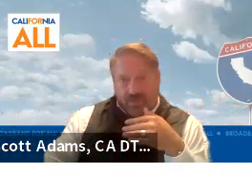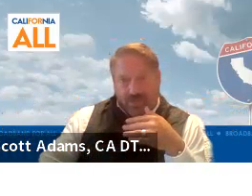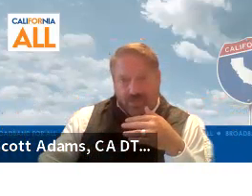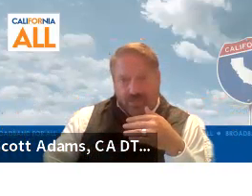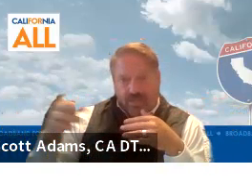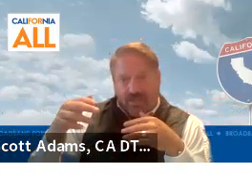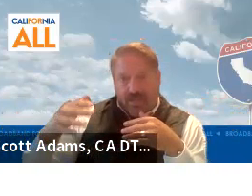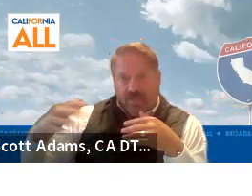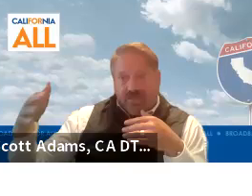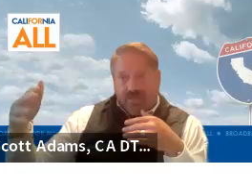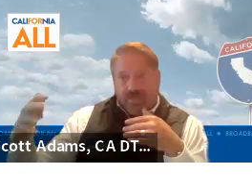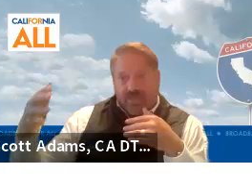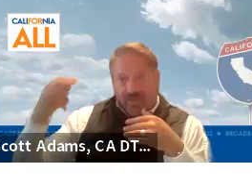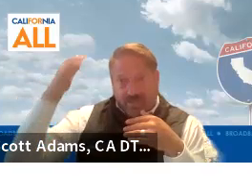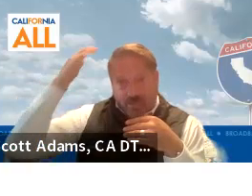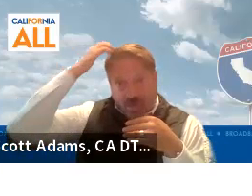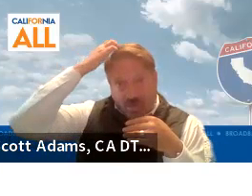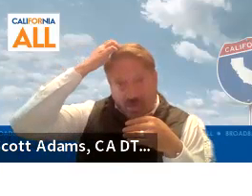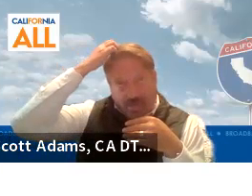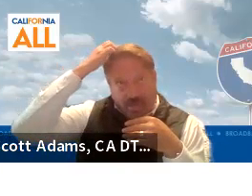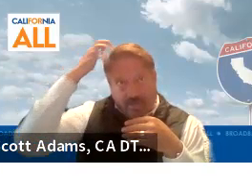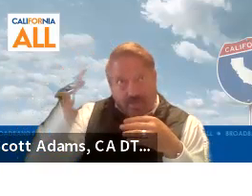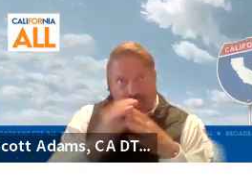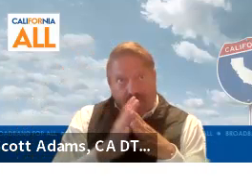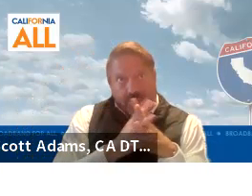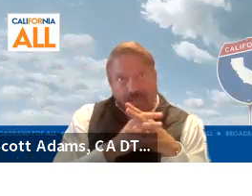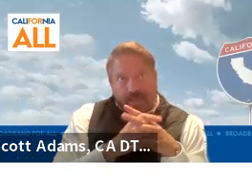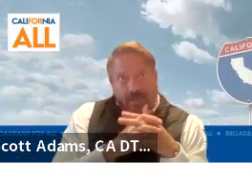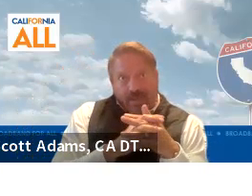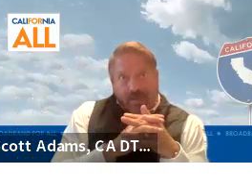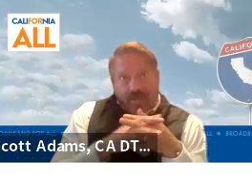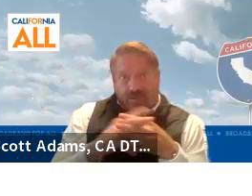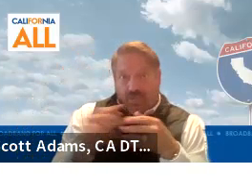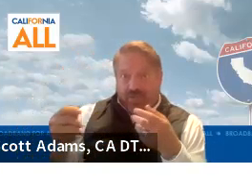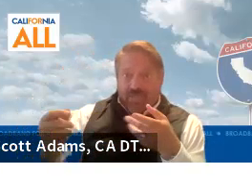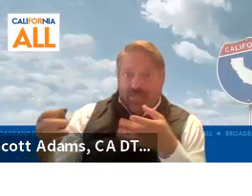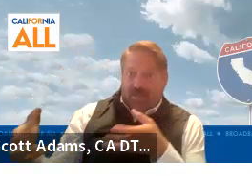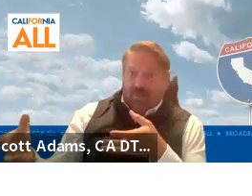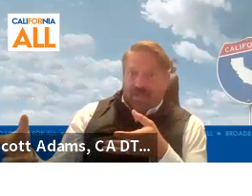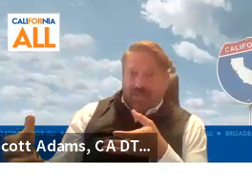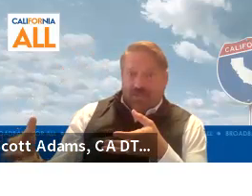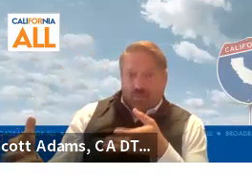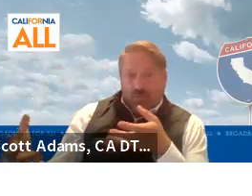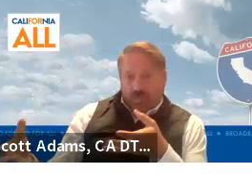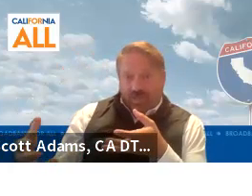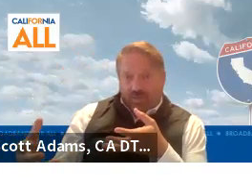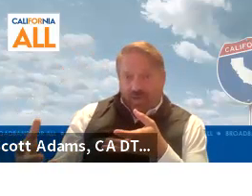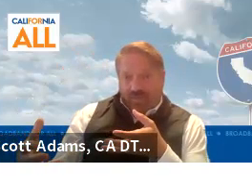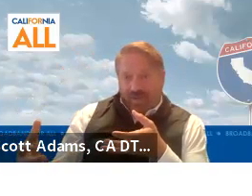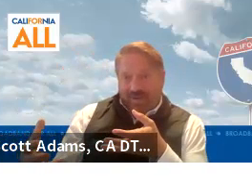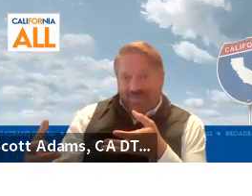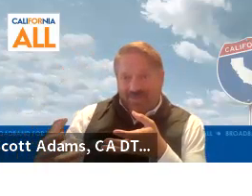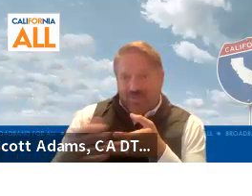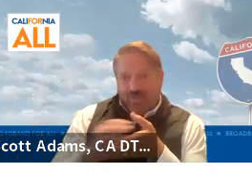could potentially extend it some into the summer. And I also understand that back to school could be a